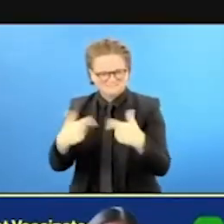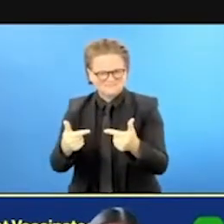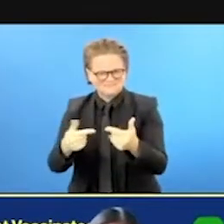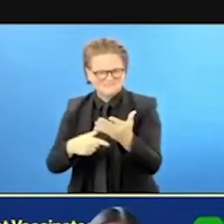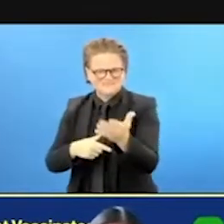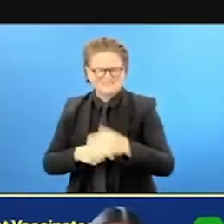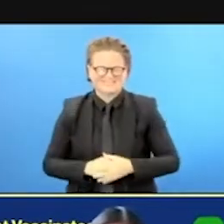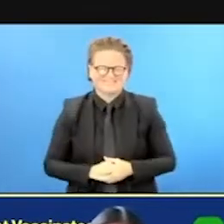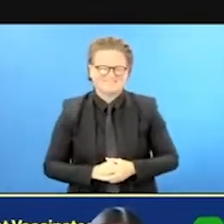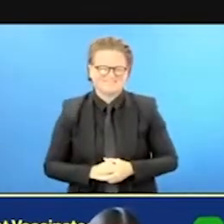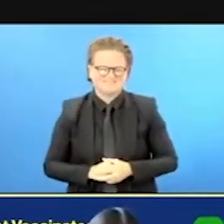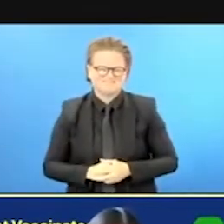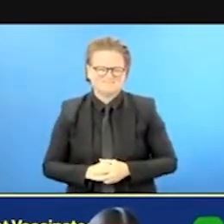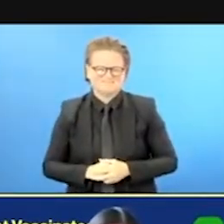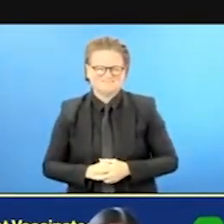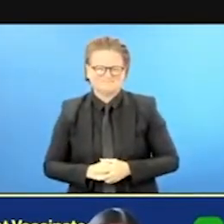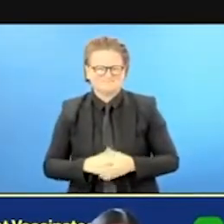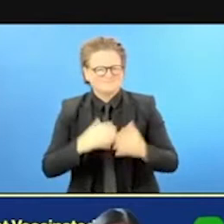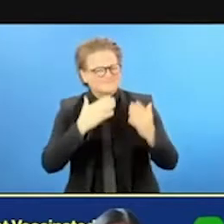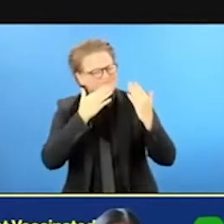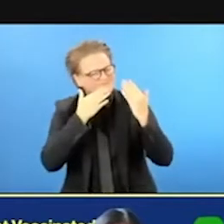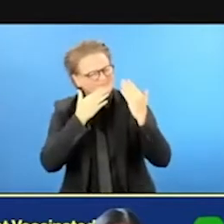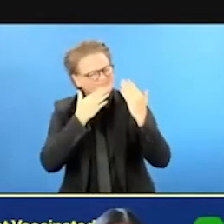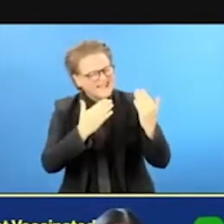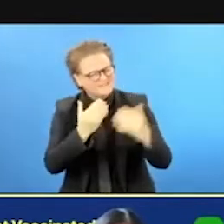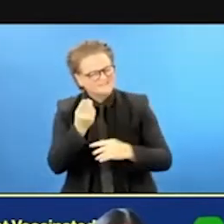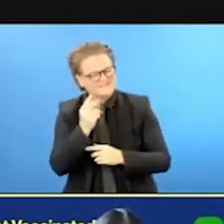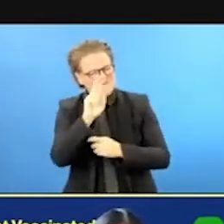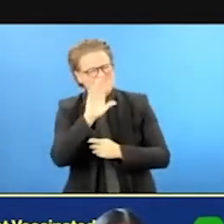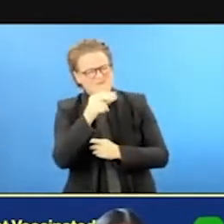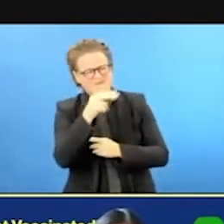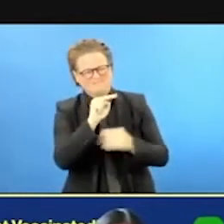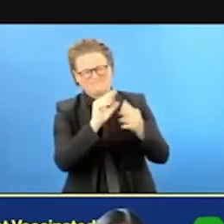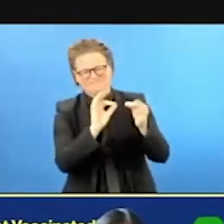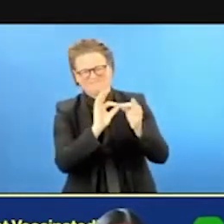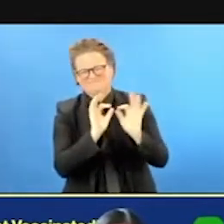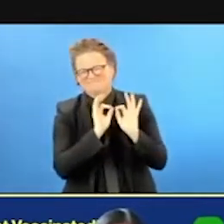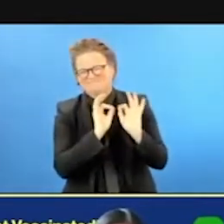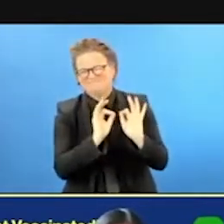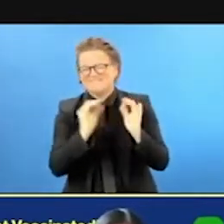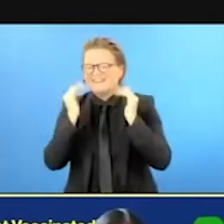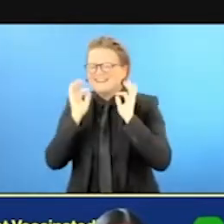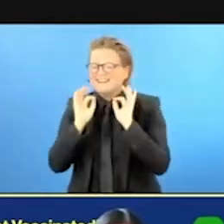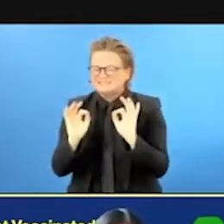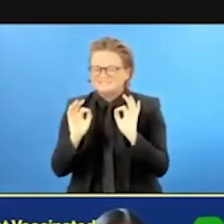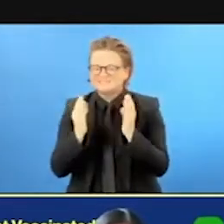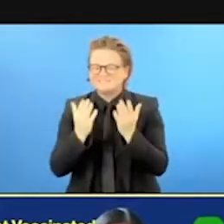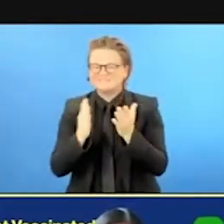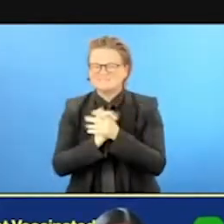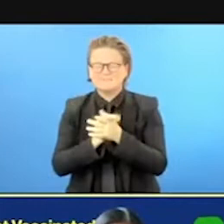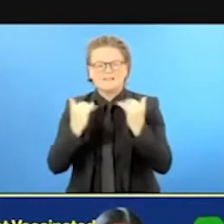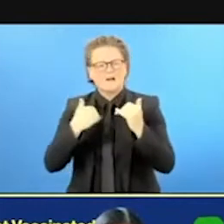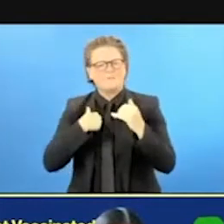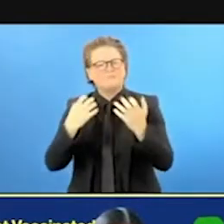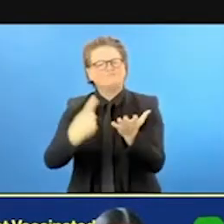Bond. Appreciate the introduction. So today we are here to talk about COVID vaccine,